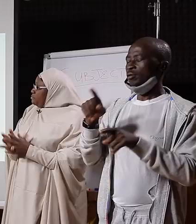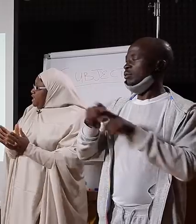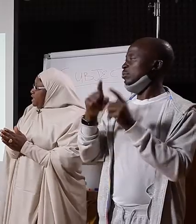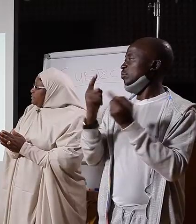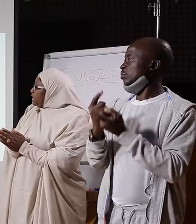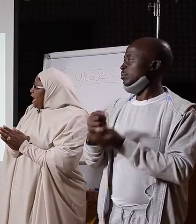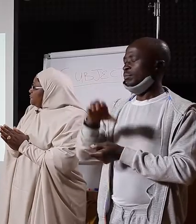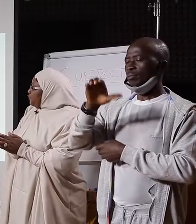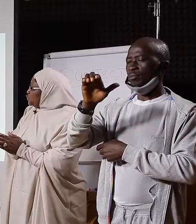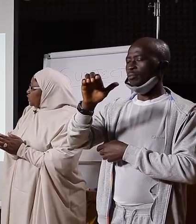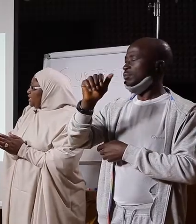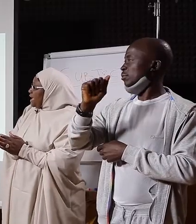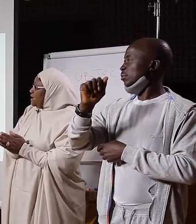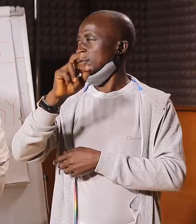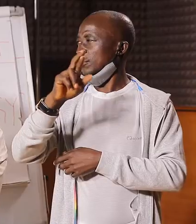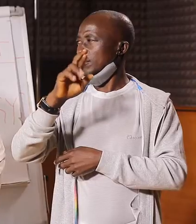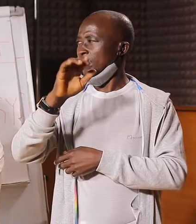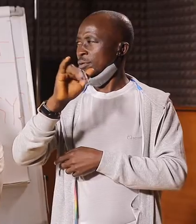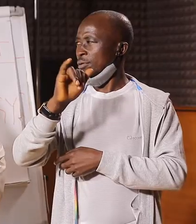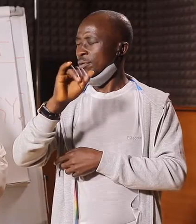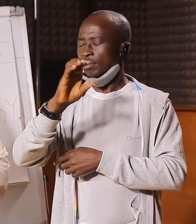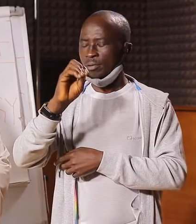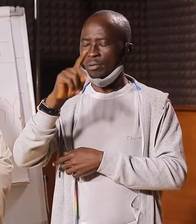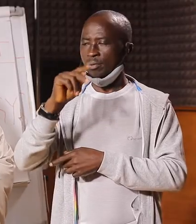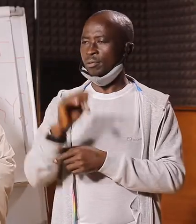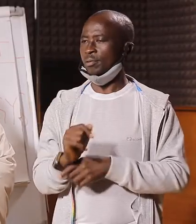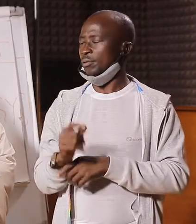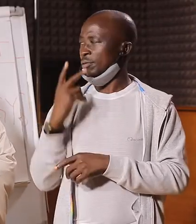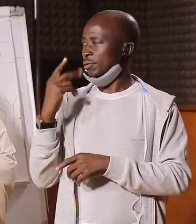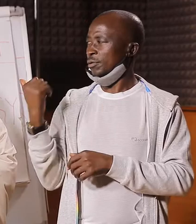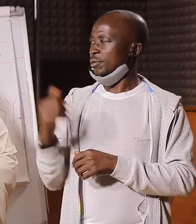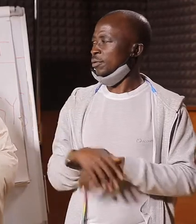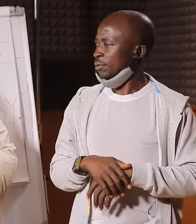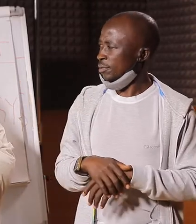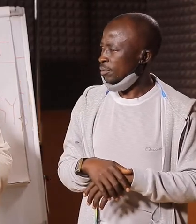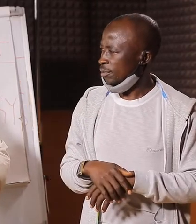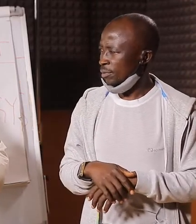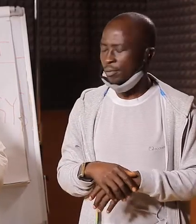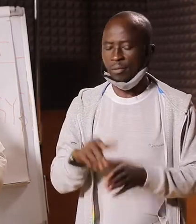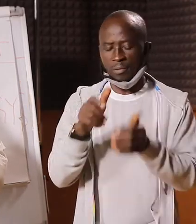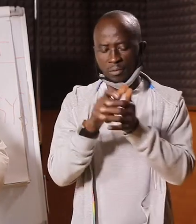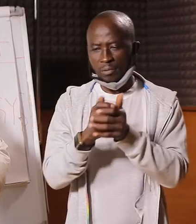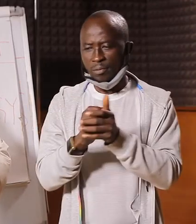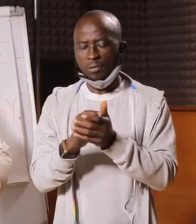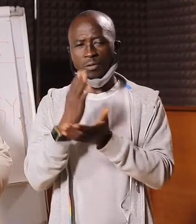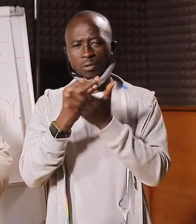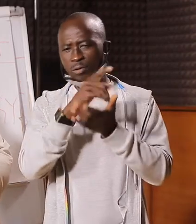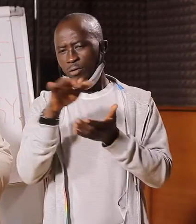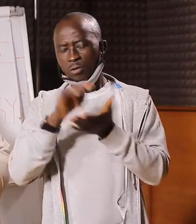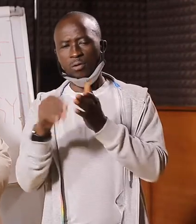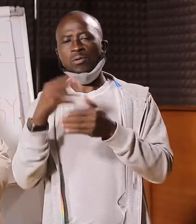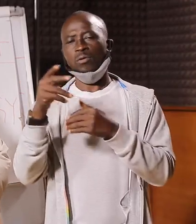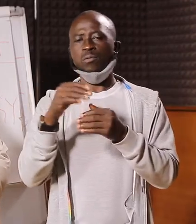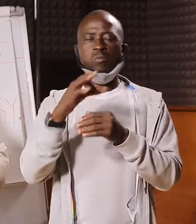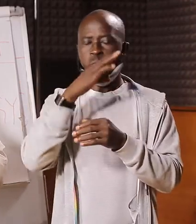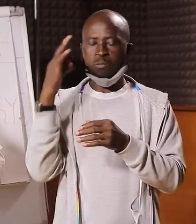caryopsis, meaning they are fused together with the pericarp and the seed coat. So maize, those of you that go to the farm to